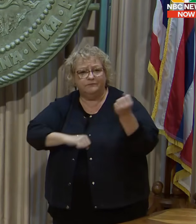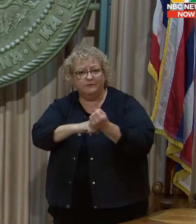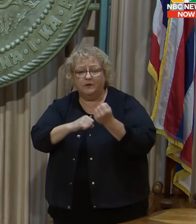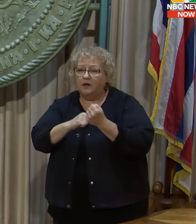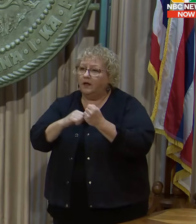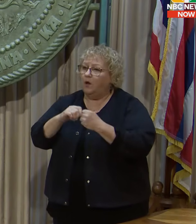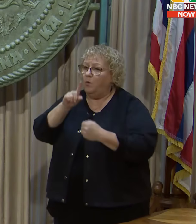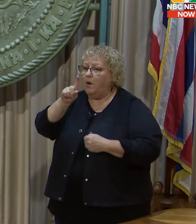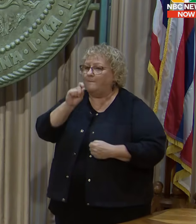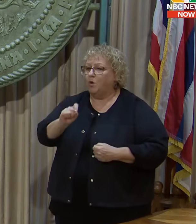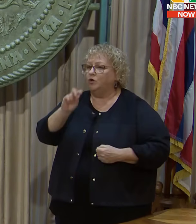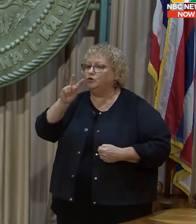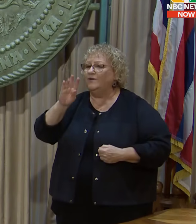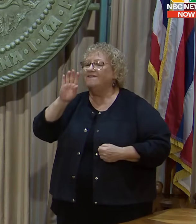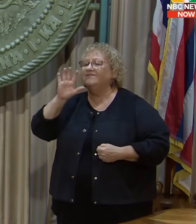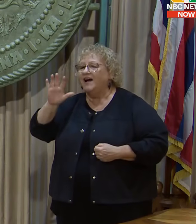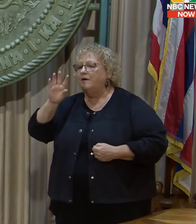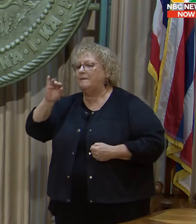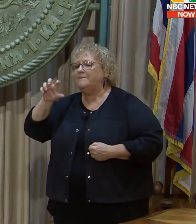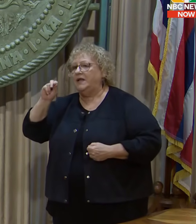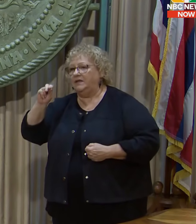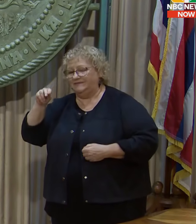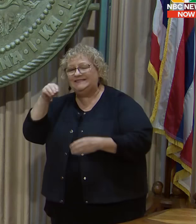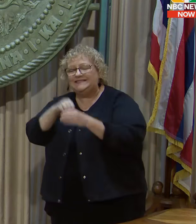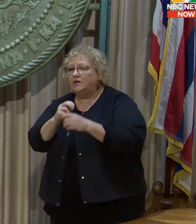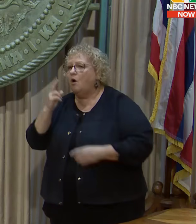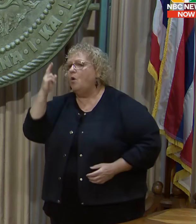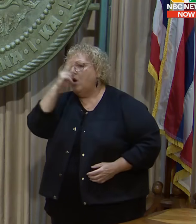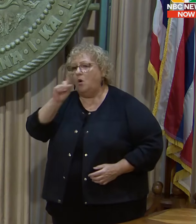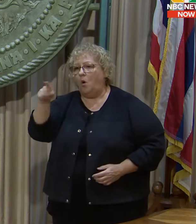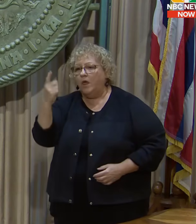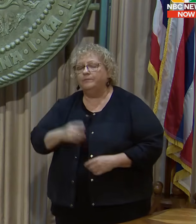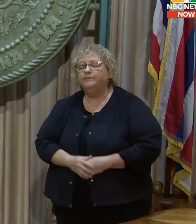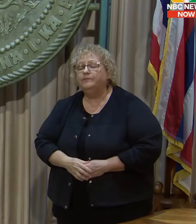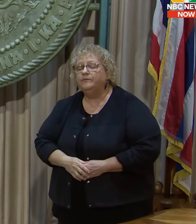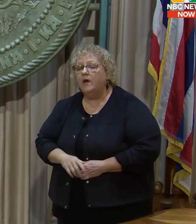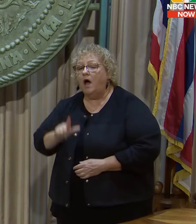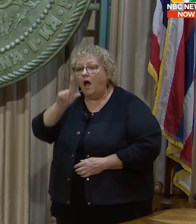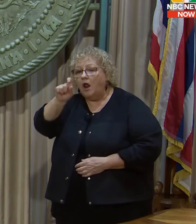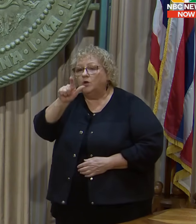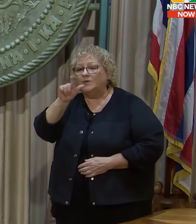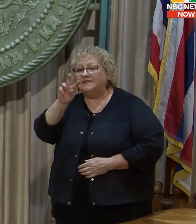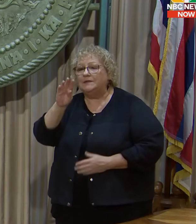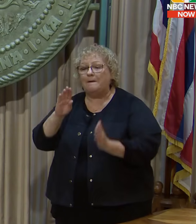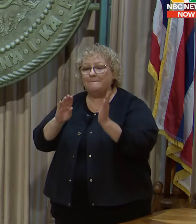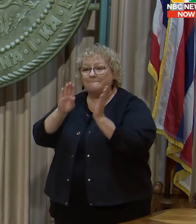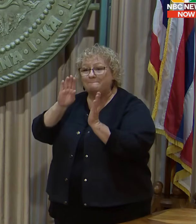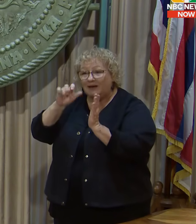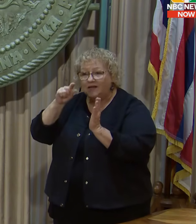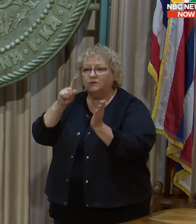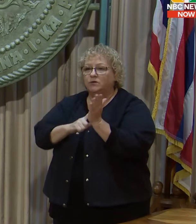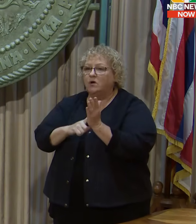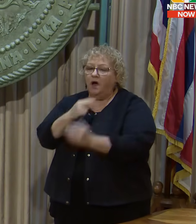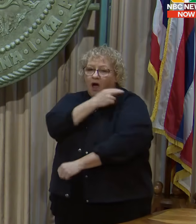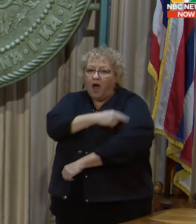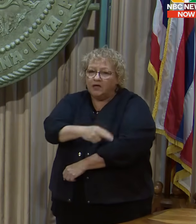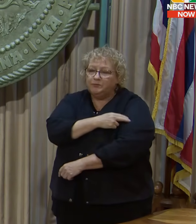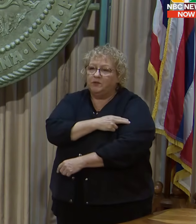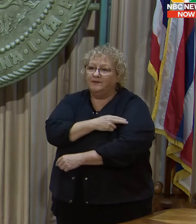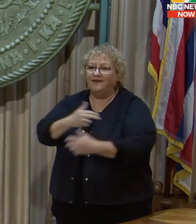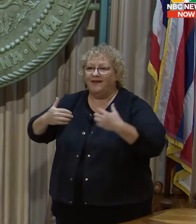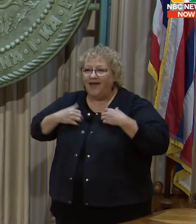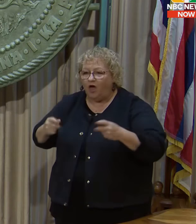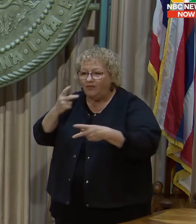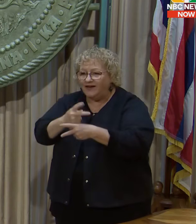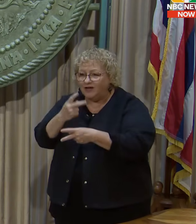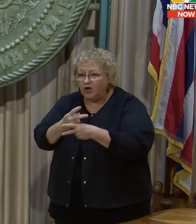of $1.25 billion to Hawaii itself. $126 billion to hospitals and healthcare workers. We all know the